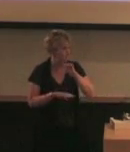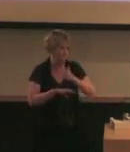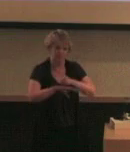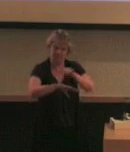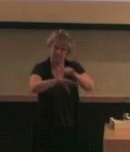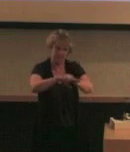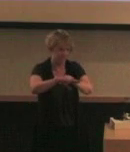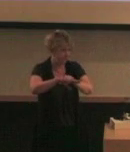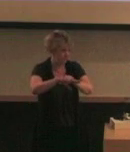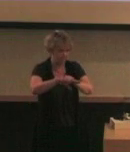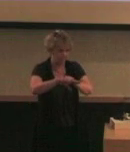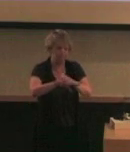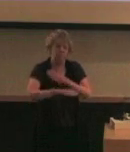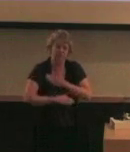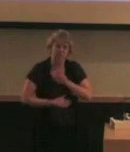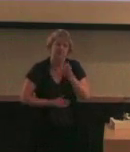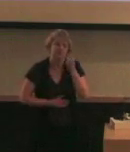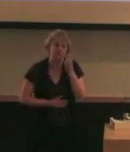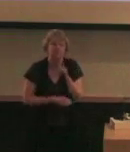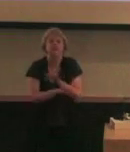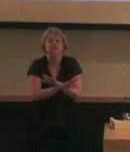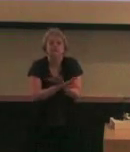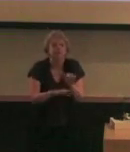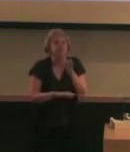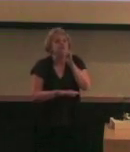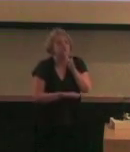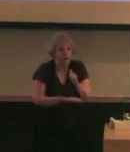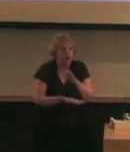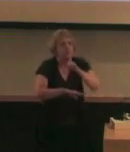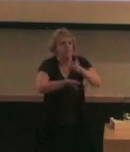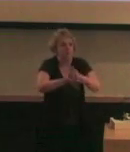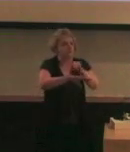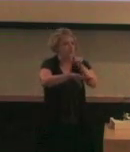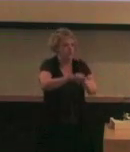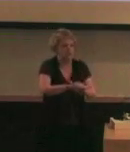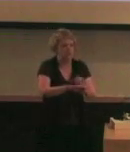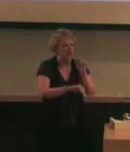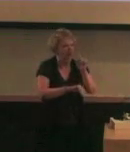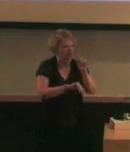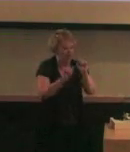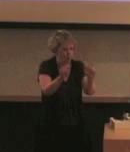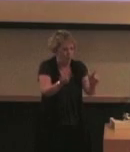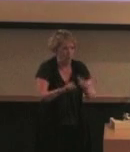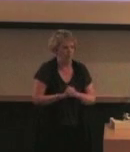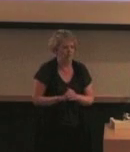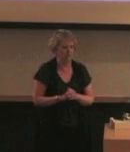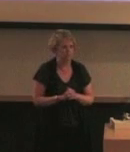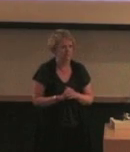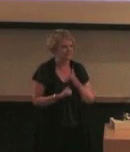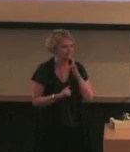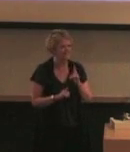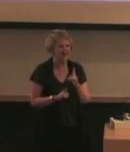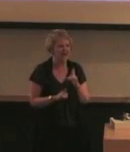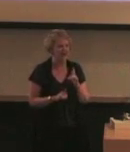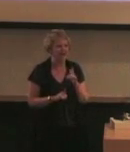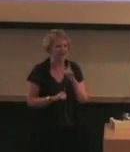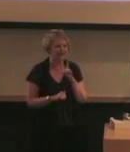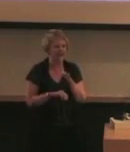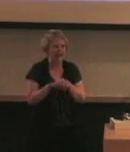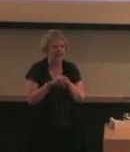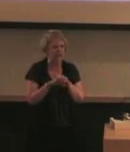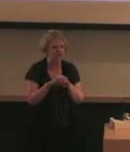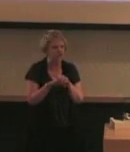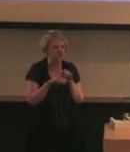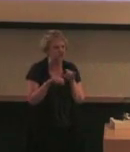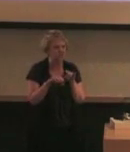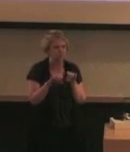English. Please understand that. It is not based on English at all. It is not broken English. It is not